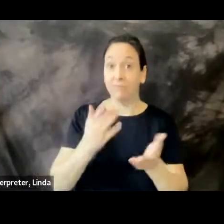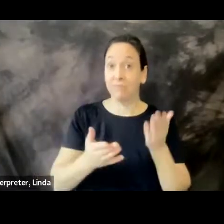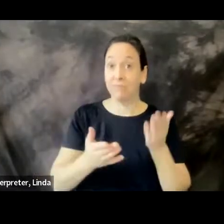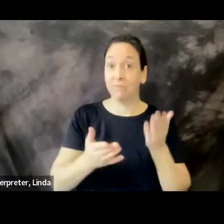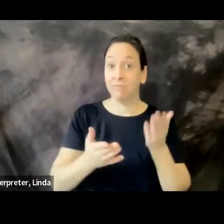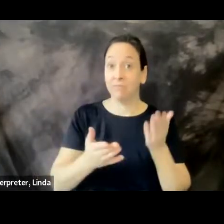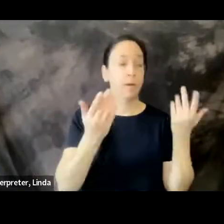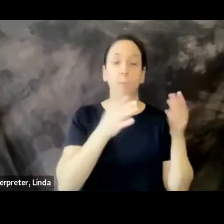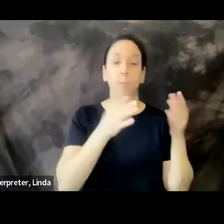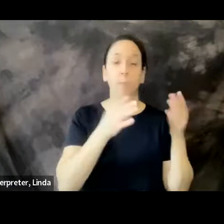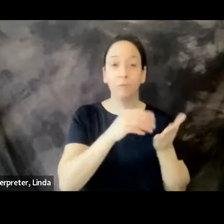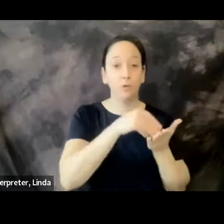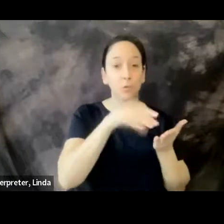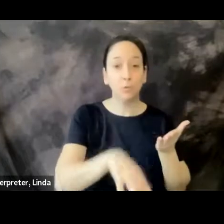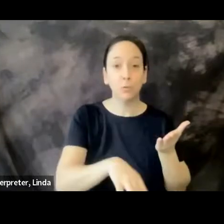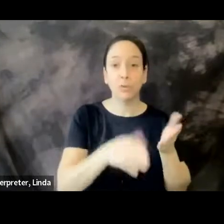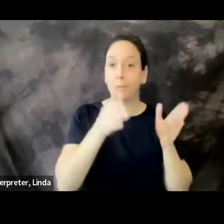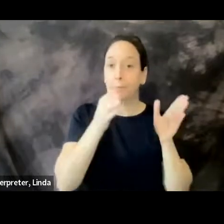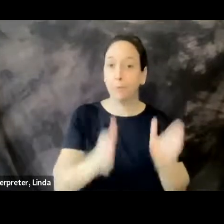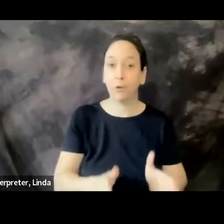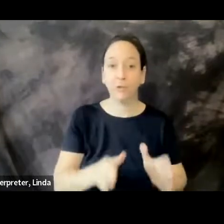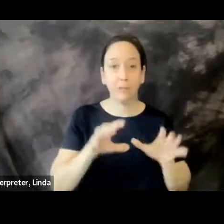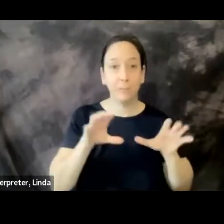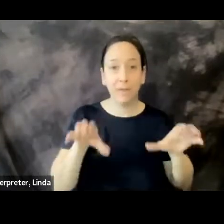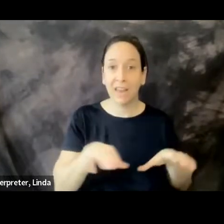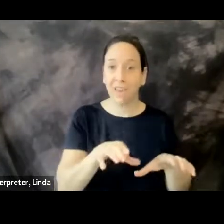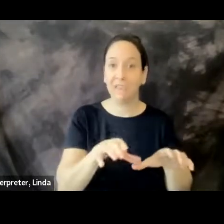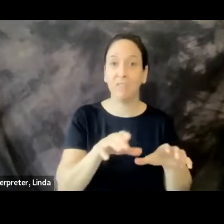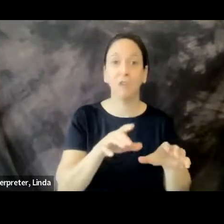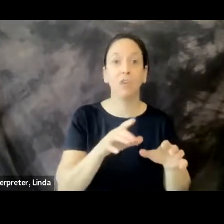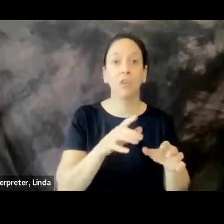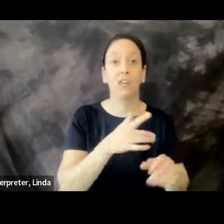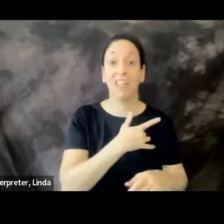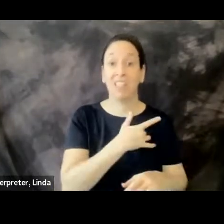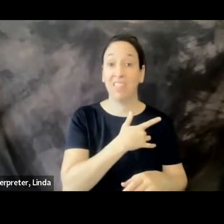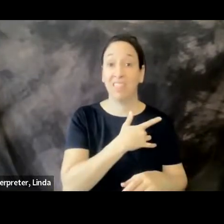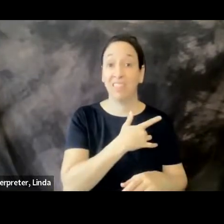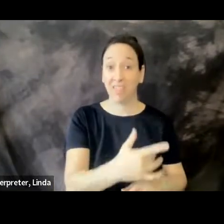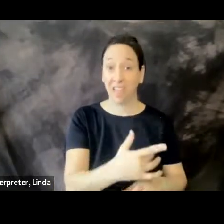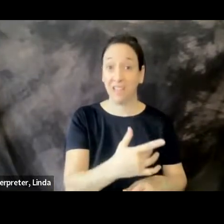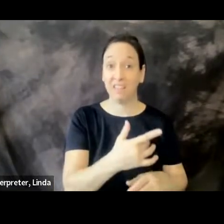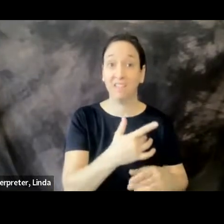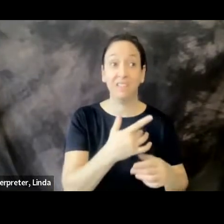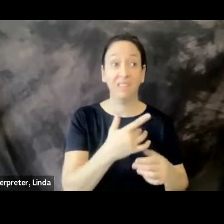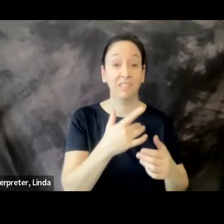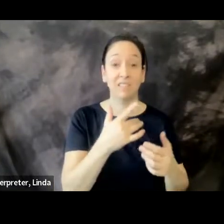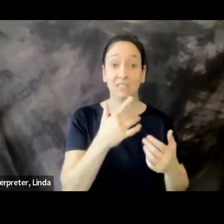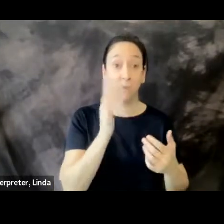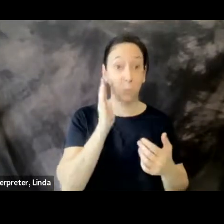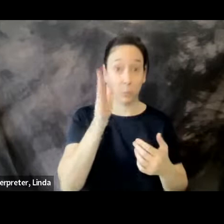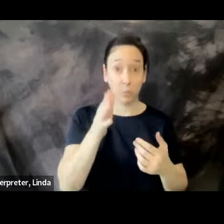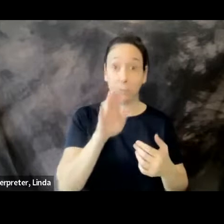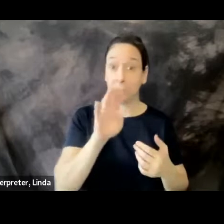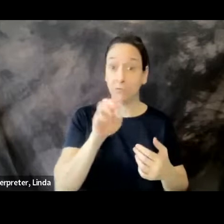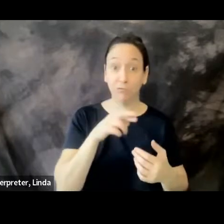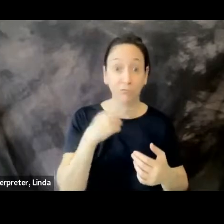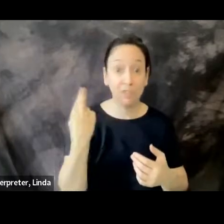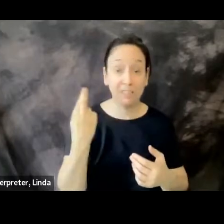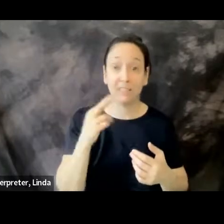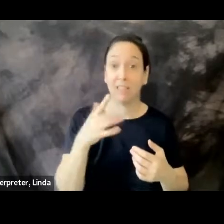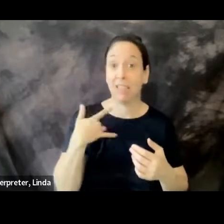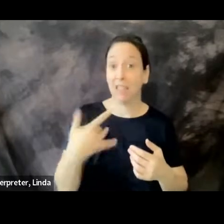behavior or speech are actually likely to pose the possibility of the risk of violent or other